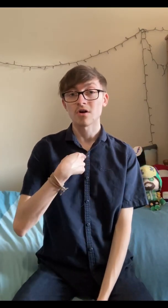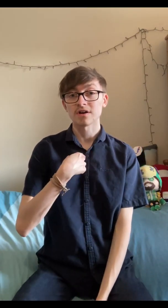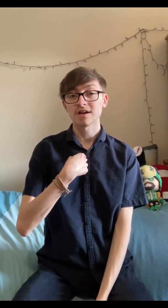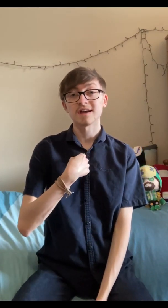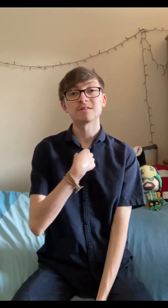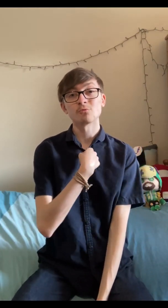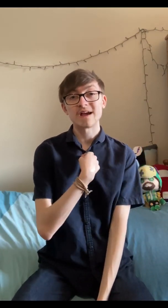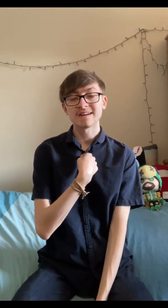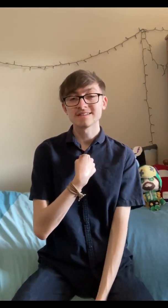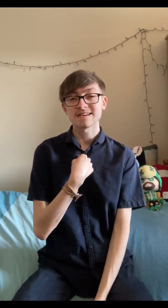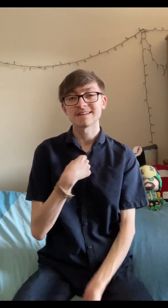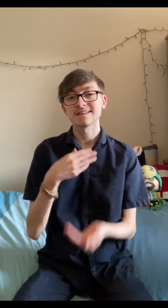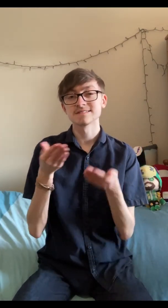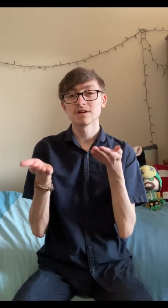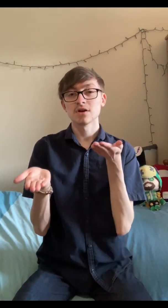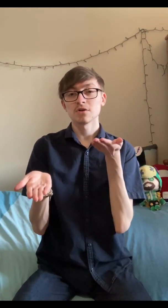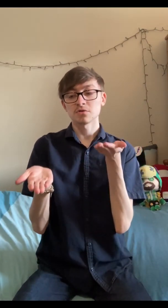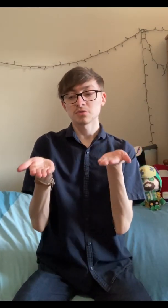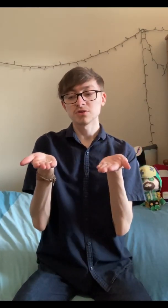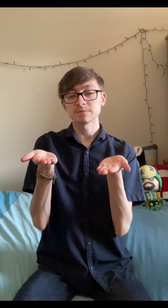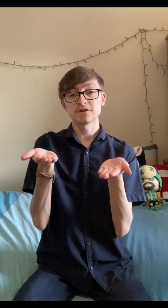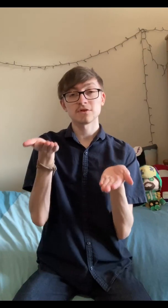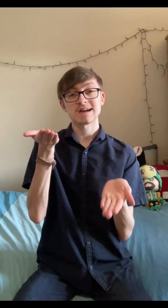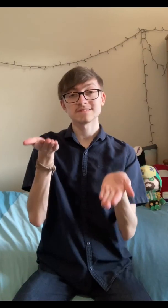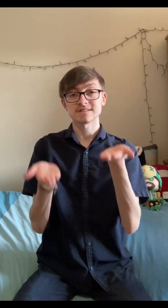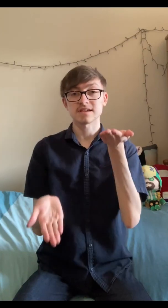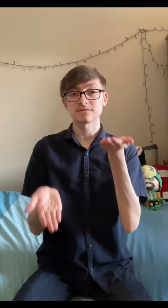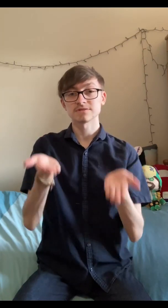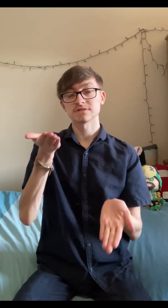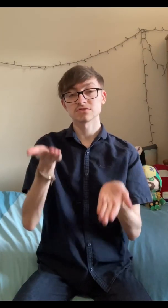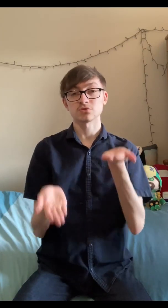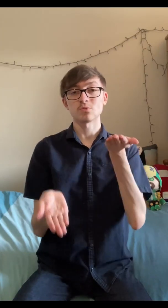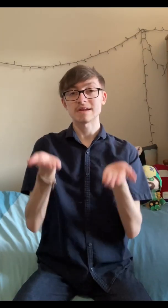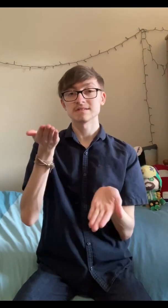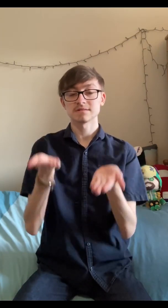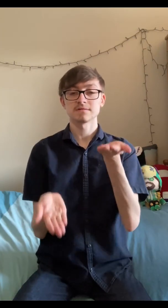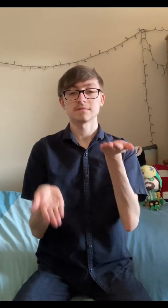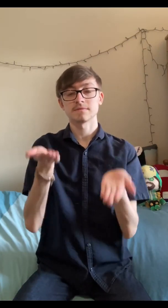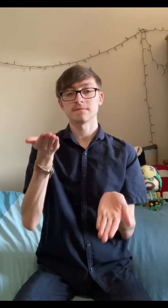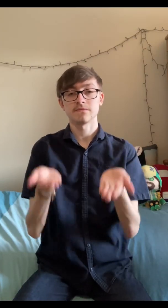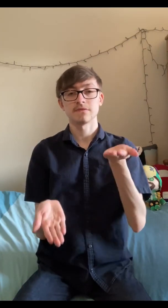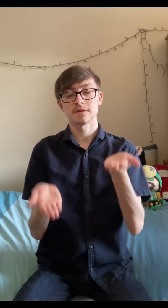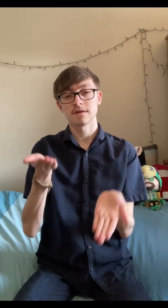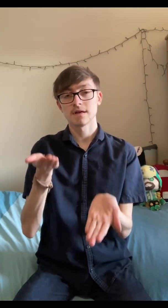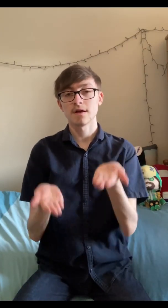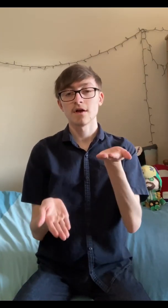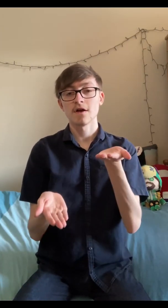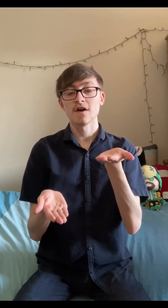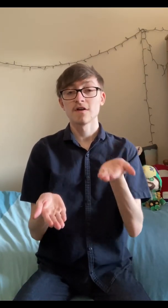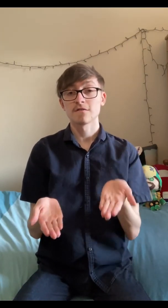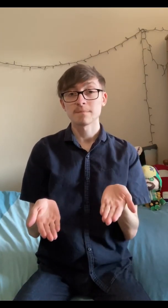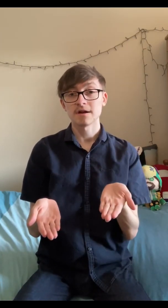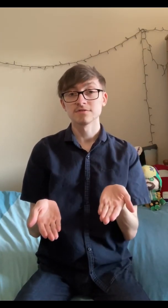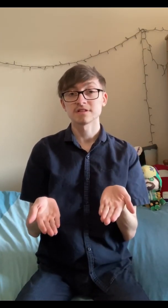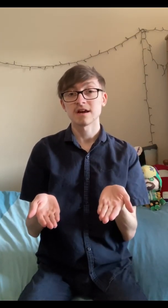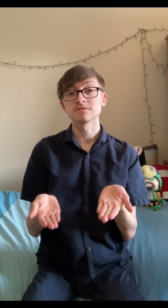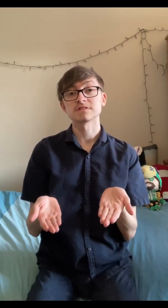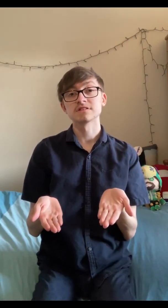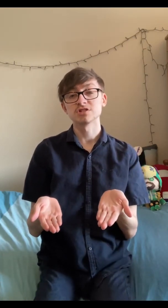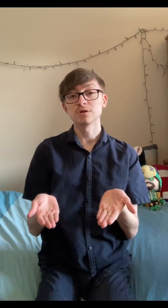I, and then weighed is using both your hands like scales, so weighed. For pounds and ounces, you would